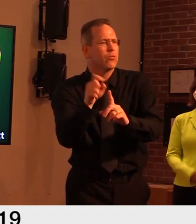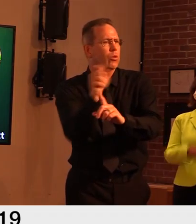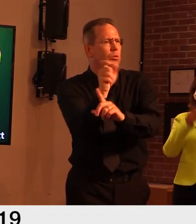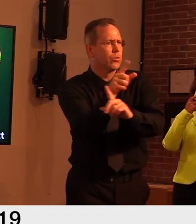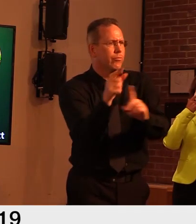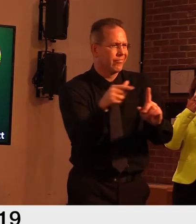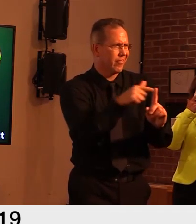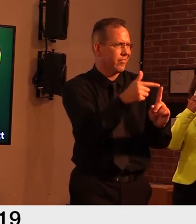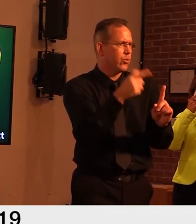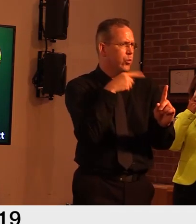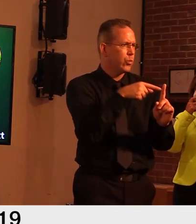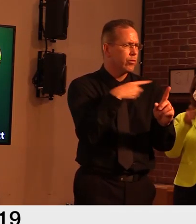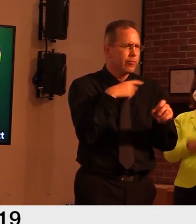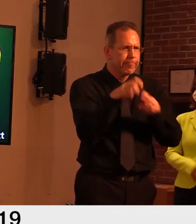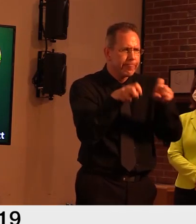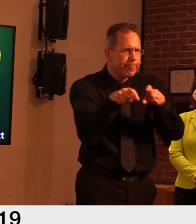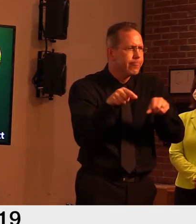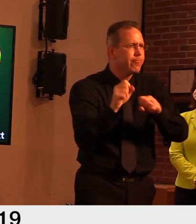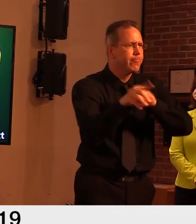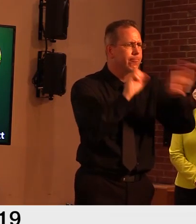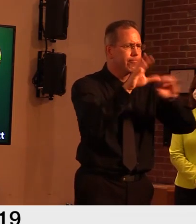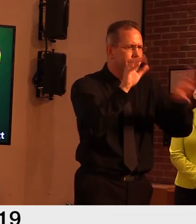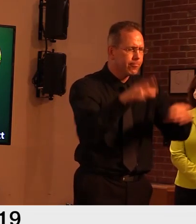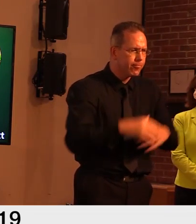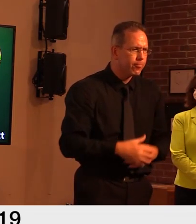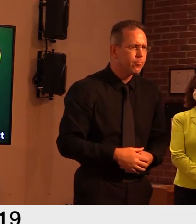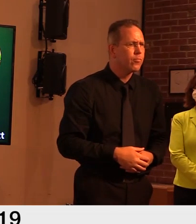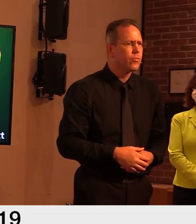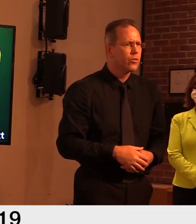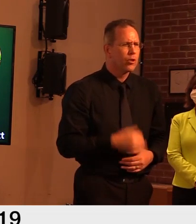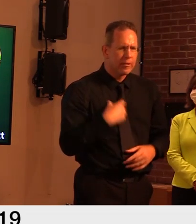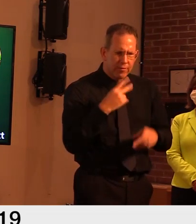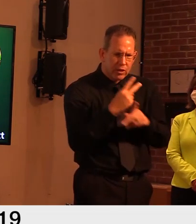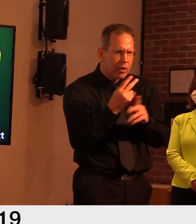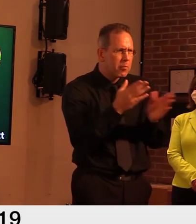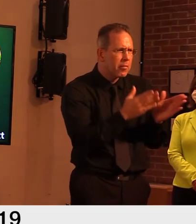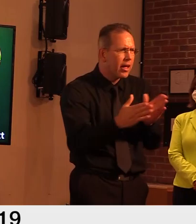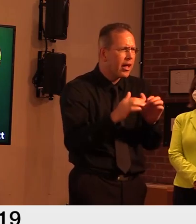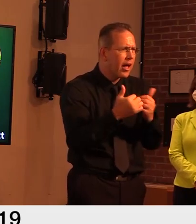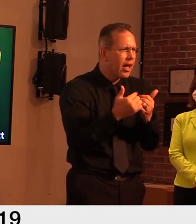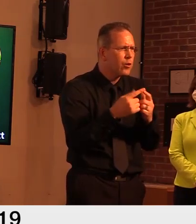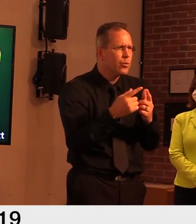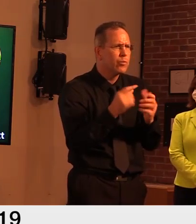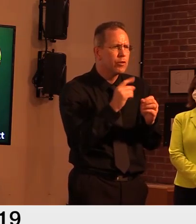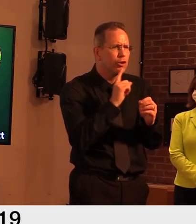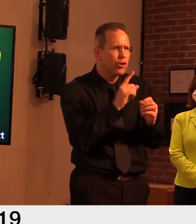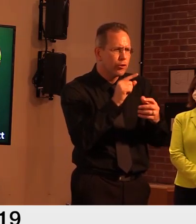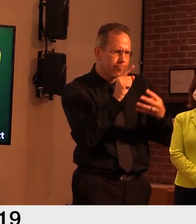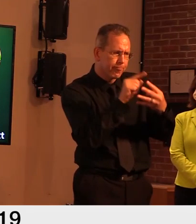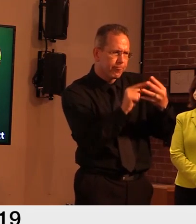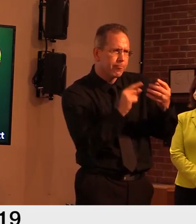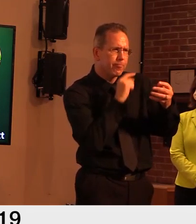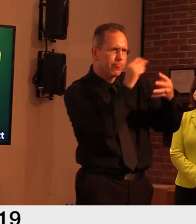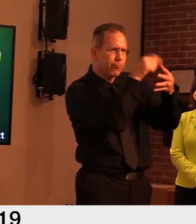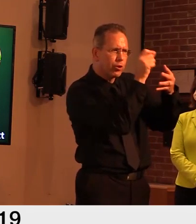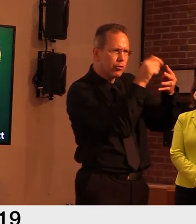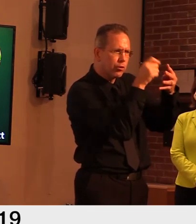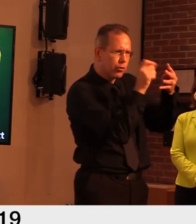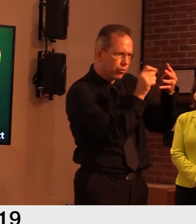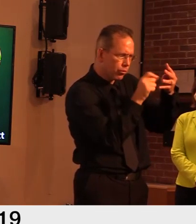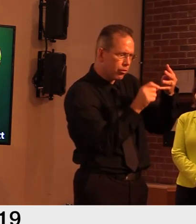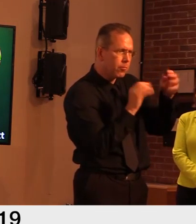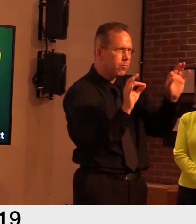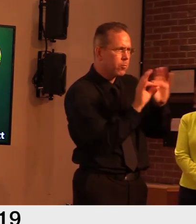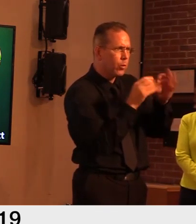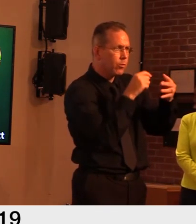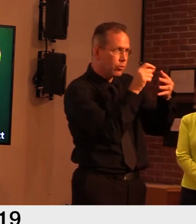identified and dealt with appropriately in terms of the advice to quarantine or not, but that contact now can get tested